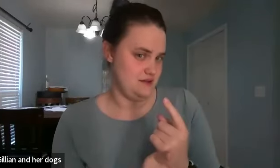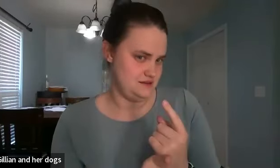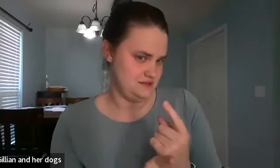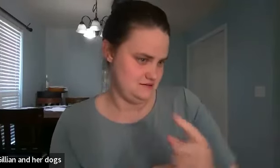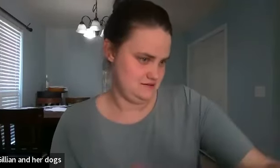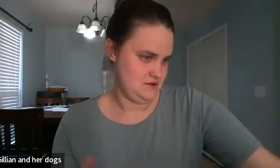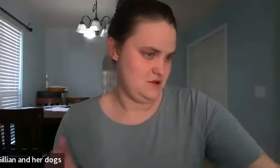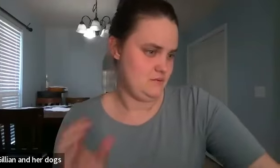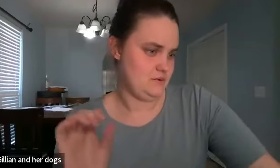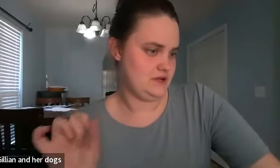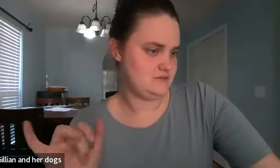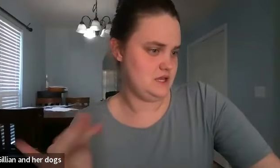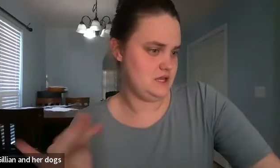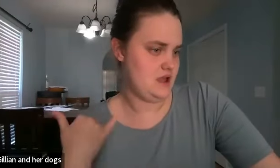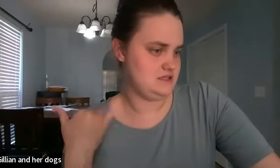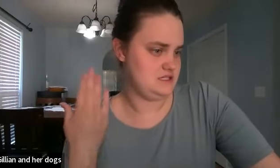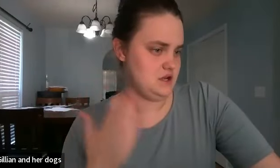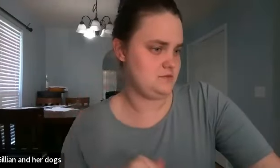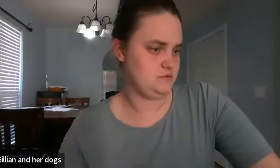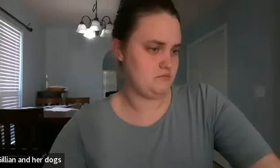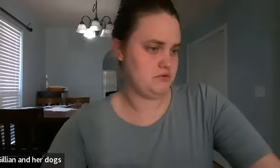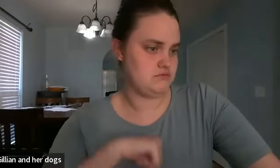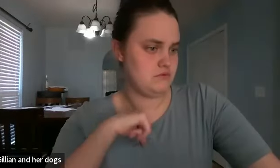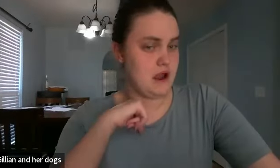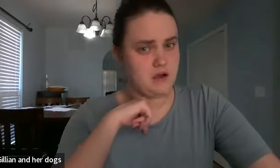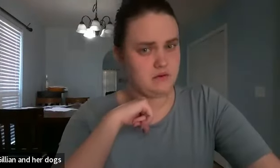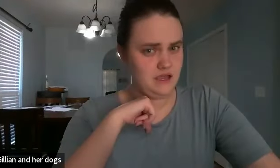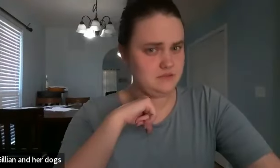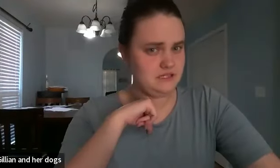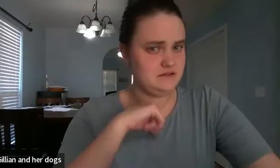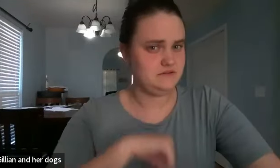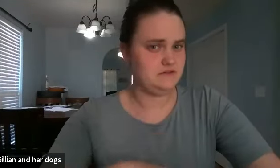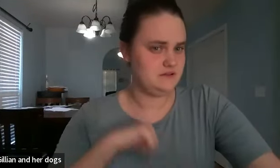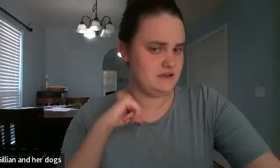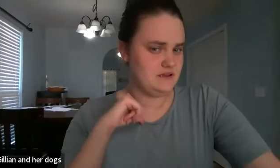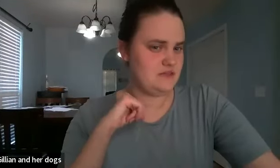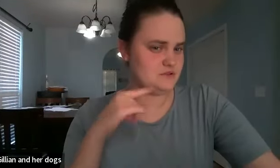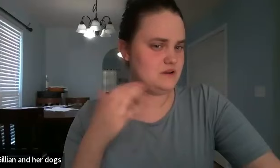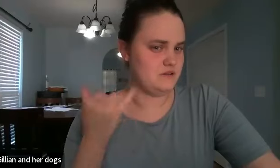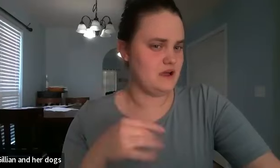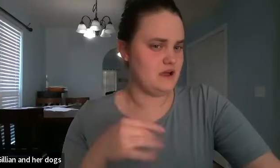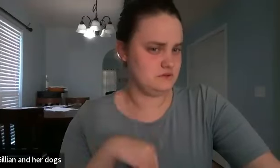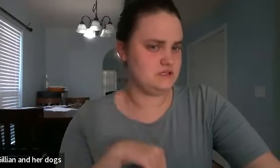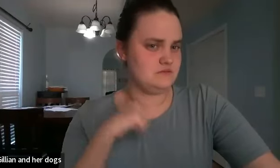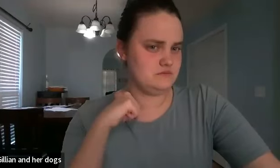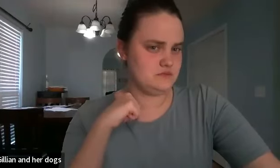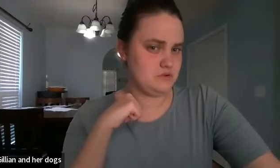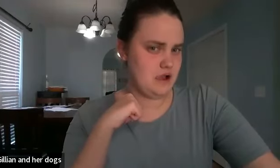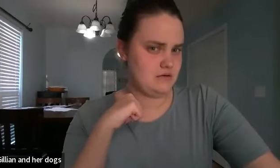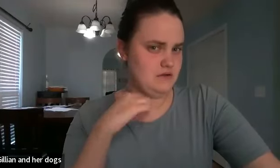correct, was we had stopped with proud, I believe. I think was one of the last ones, was proud of